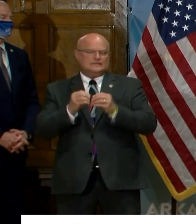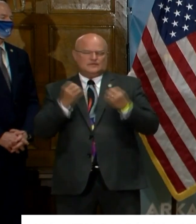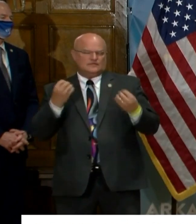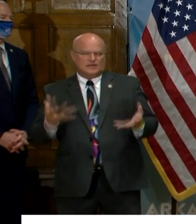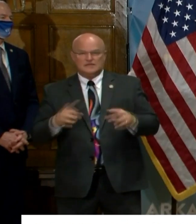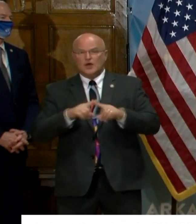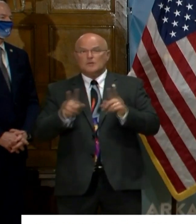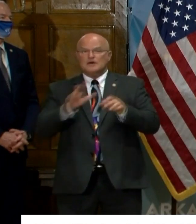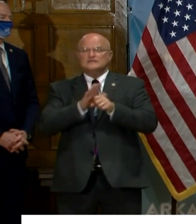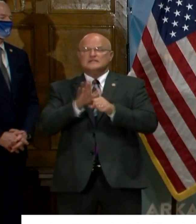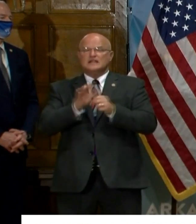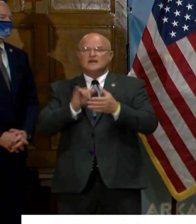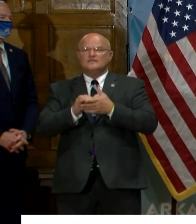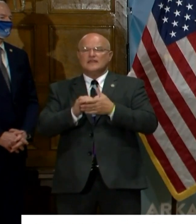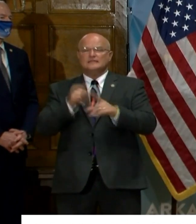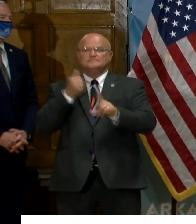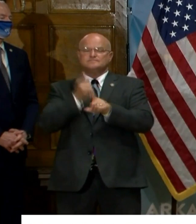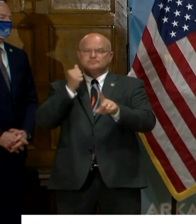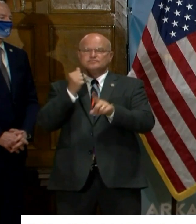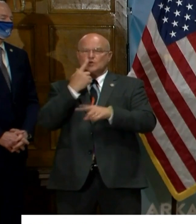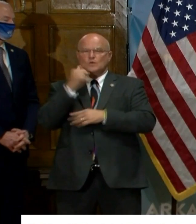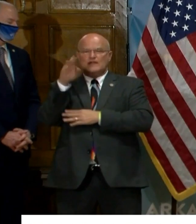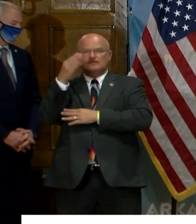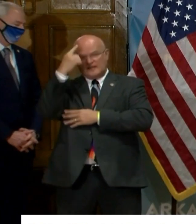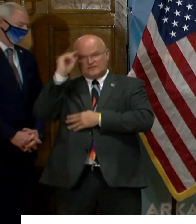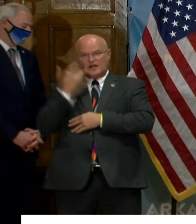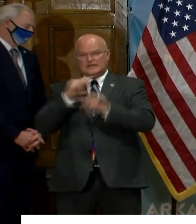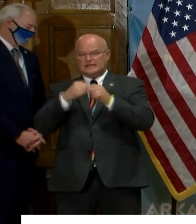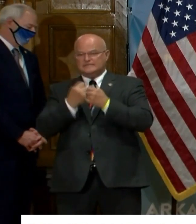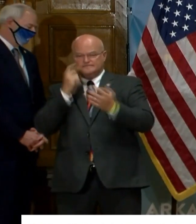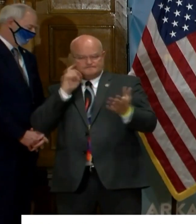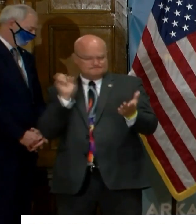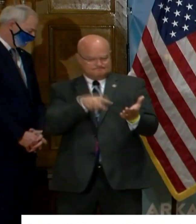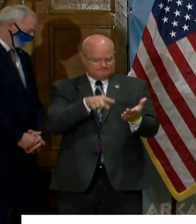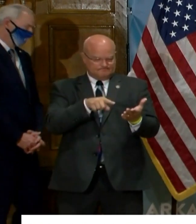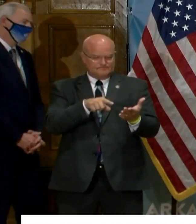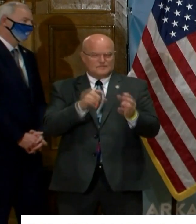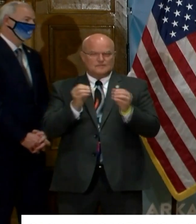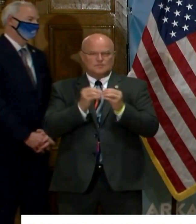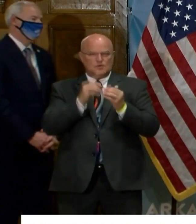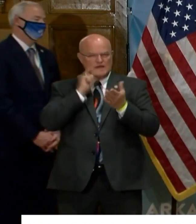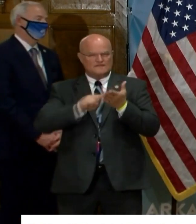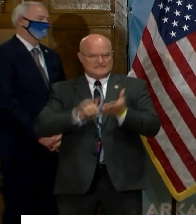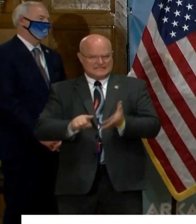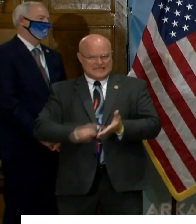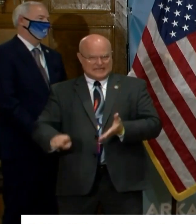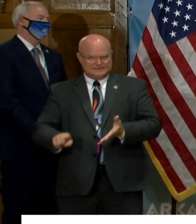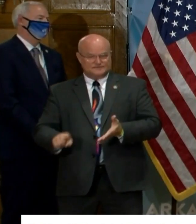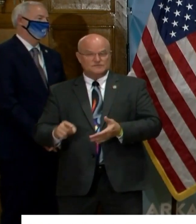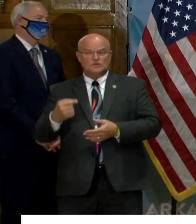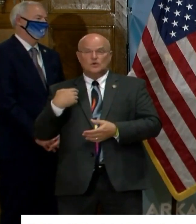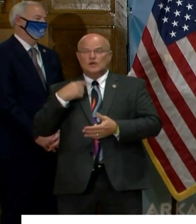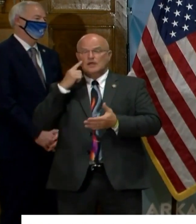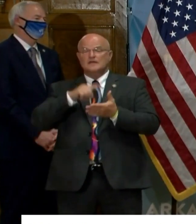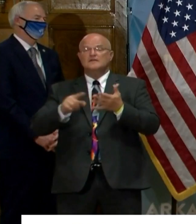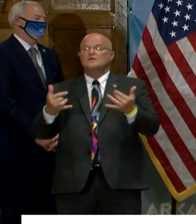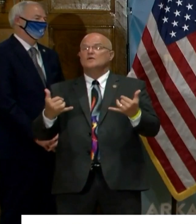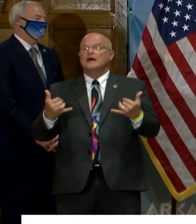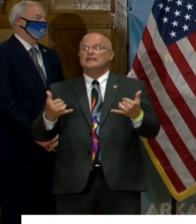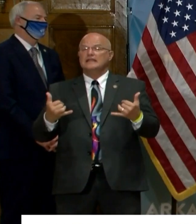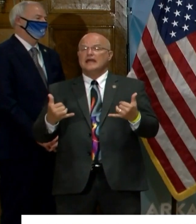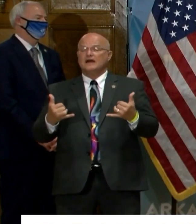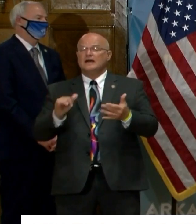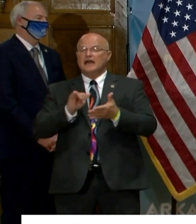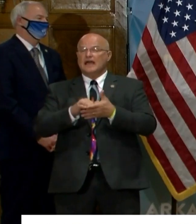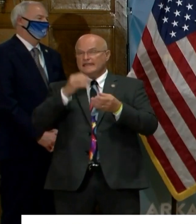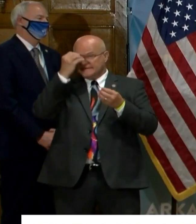information, but it was enough that it set off a red flag for our team that they wanted further to investigate. So we're investigating all those right now and